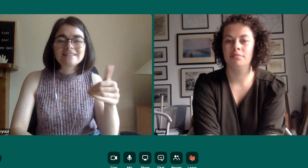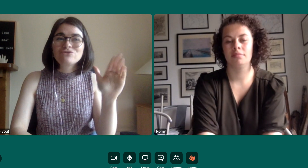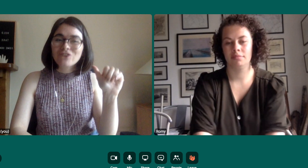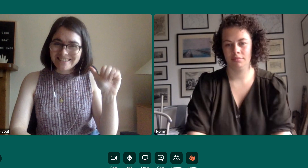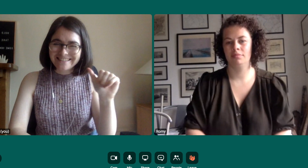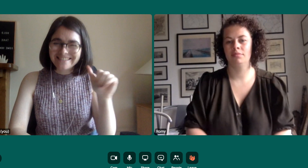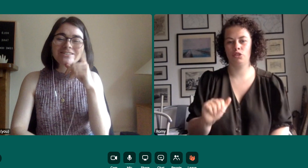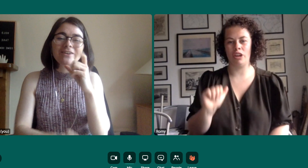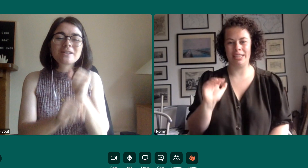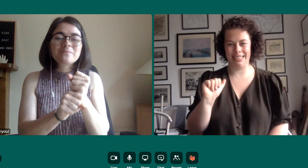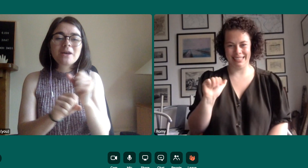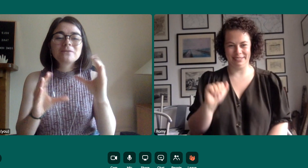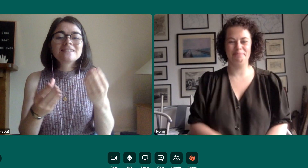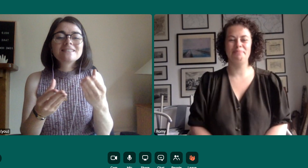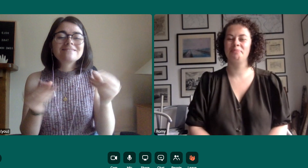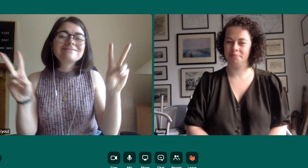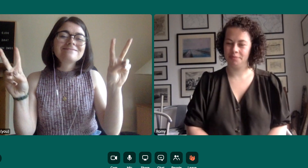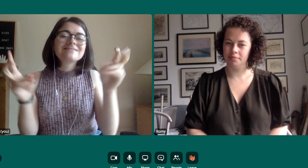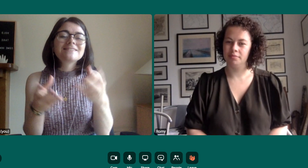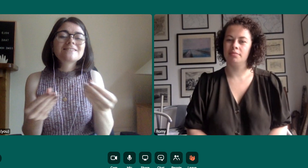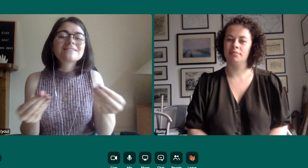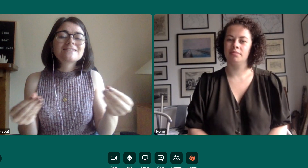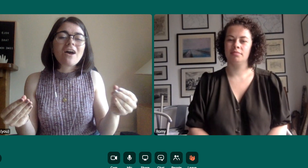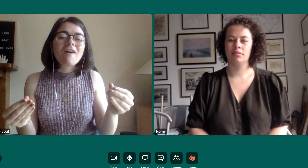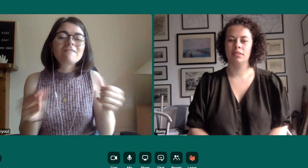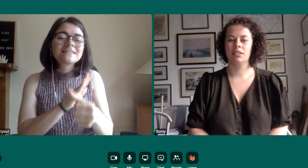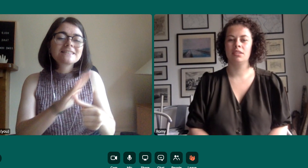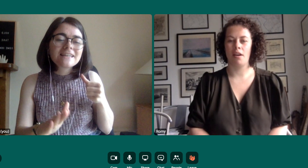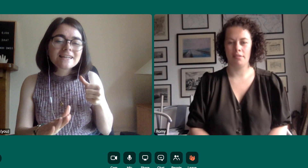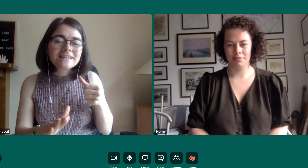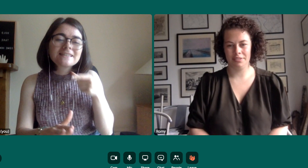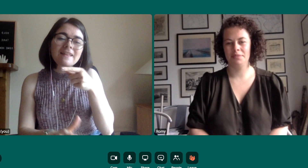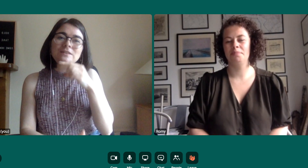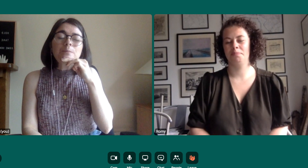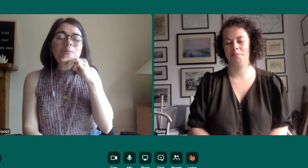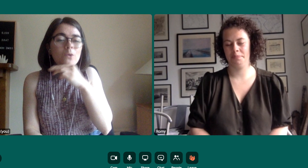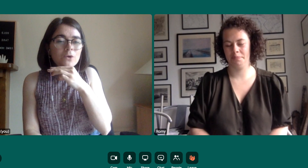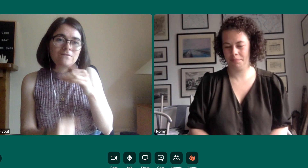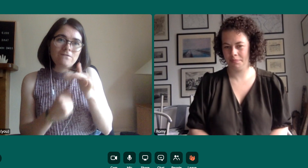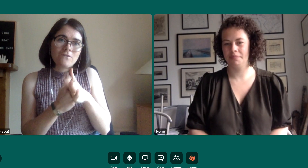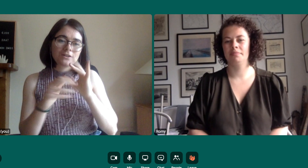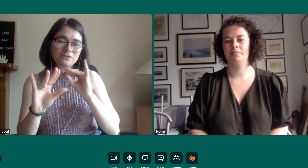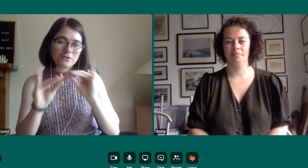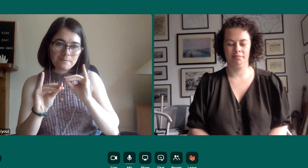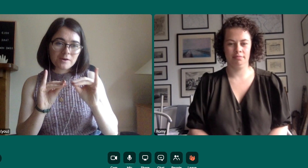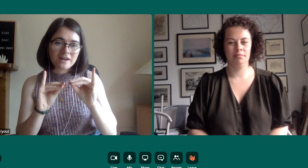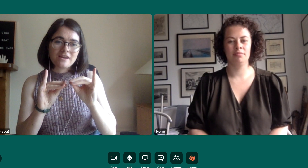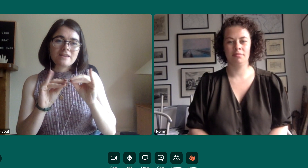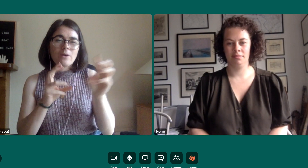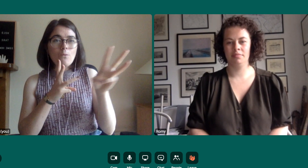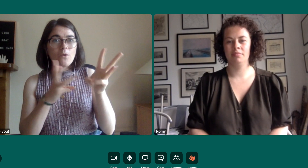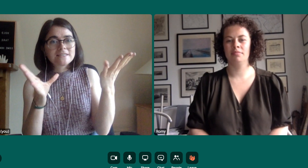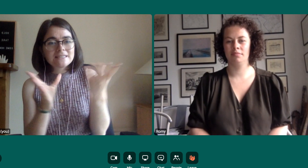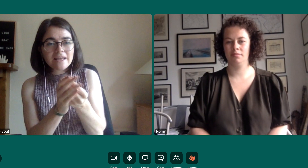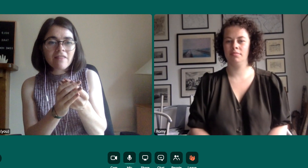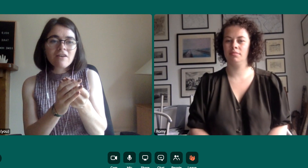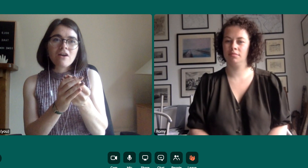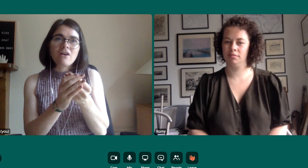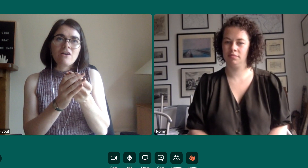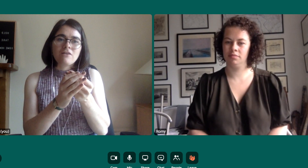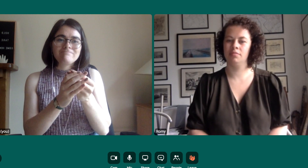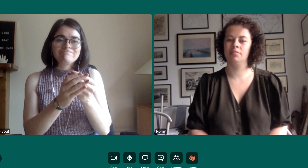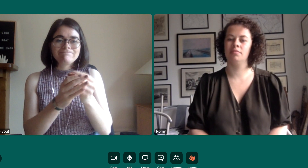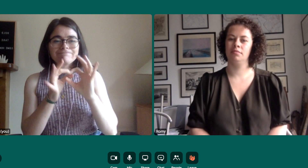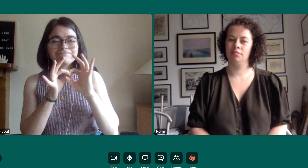importance of soft skills when it comes to interpreting and working with other people and making